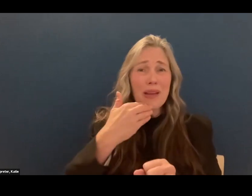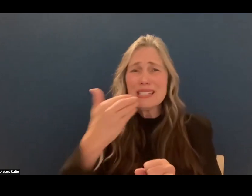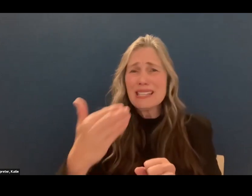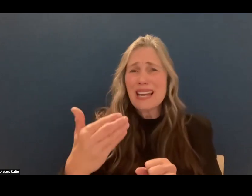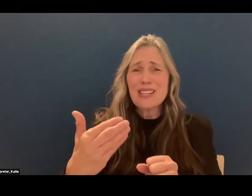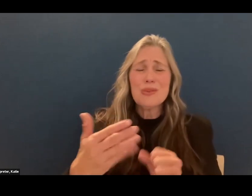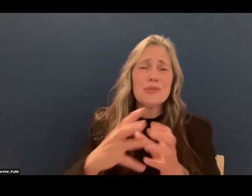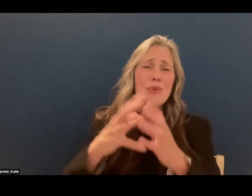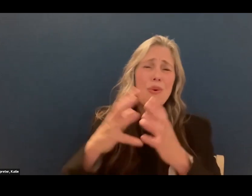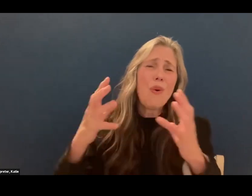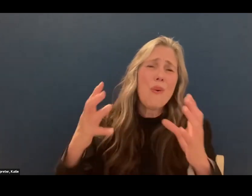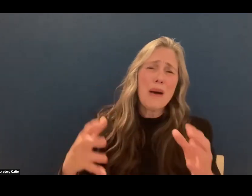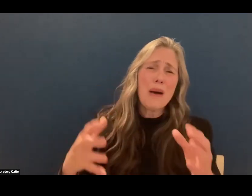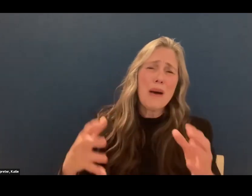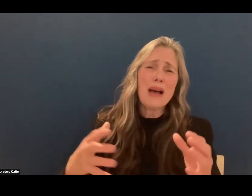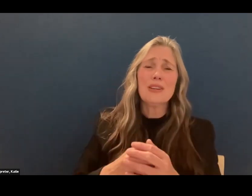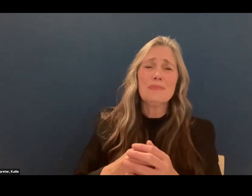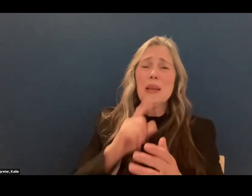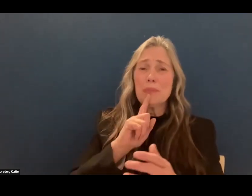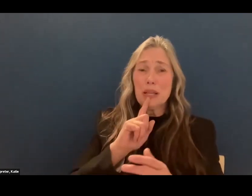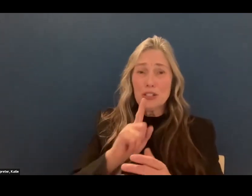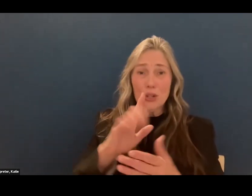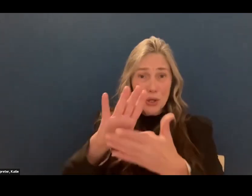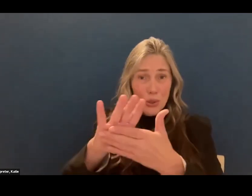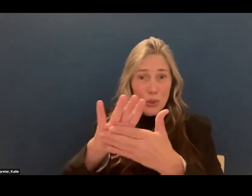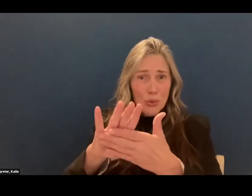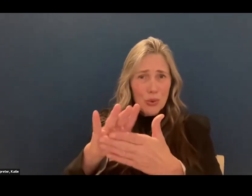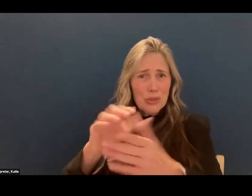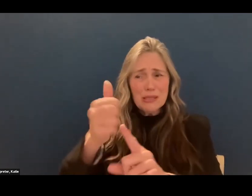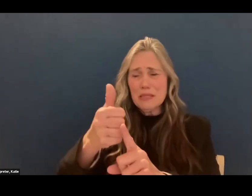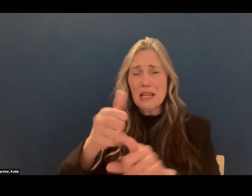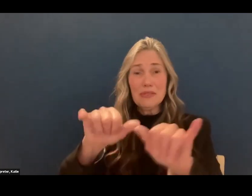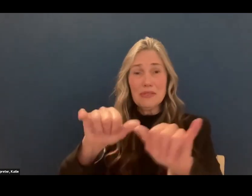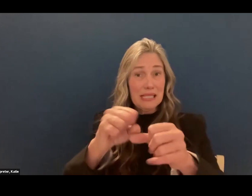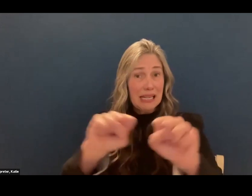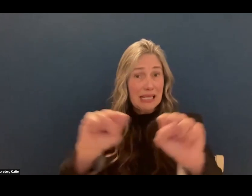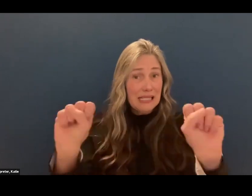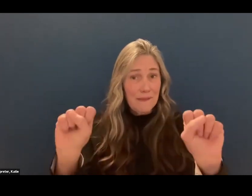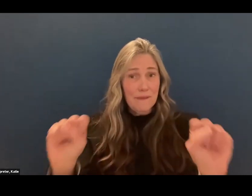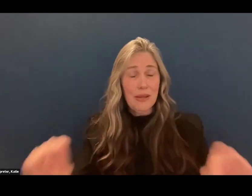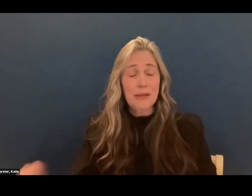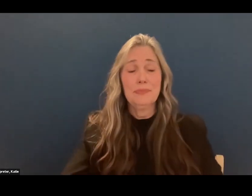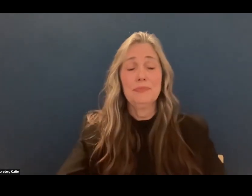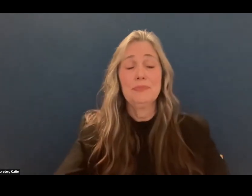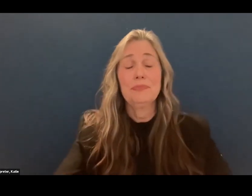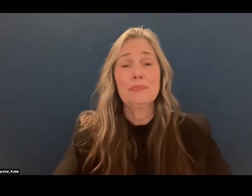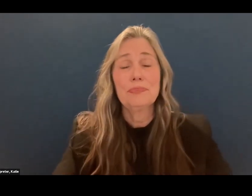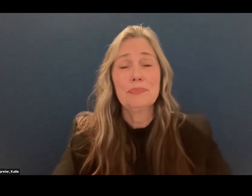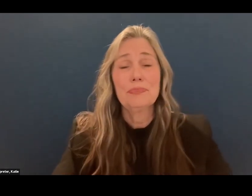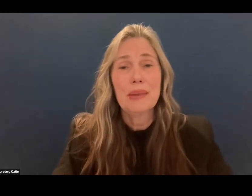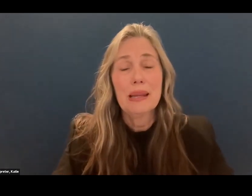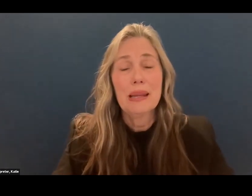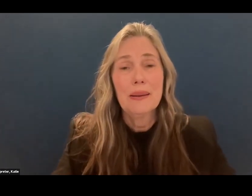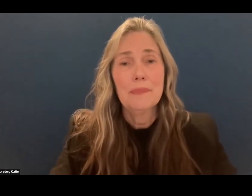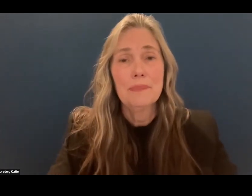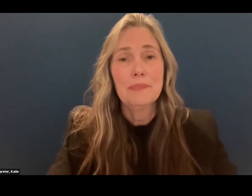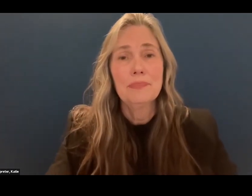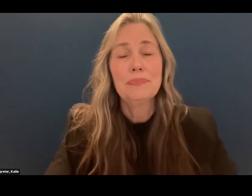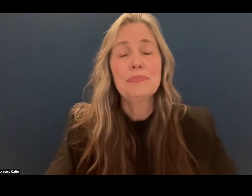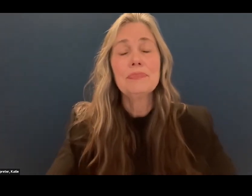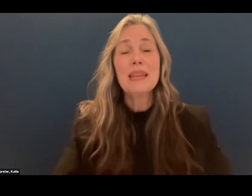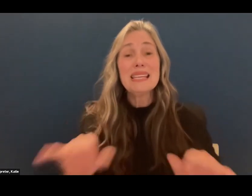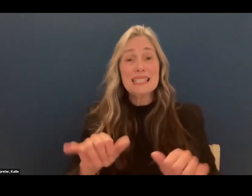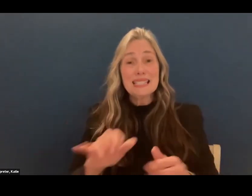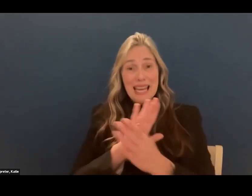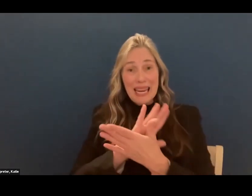thank you so much for making sure that our schools are safe and clean, and that they